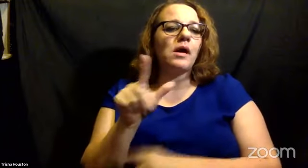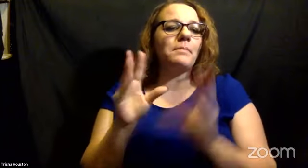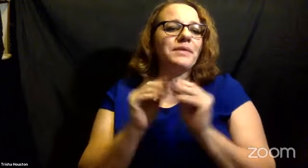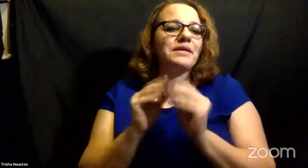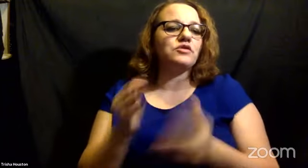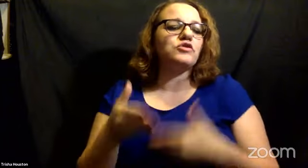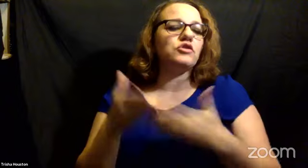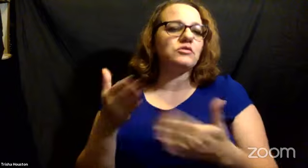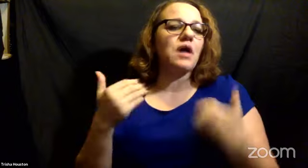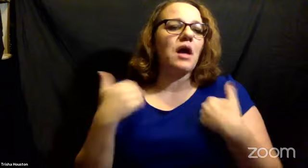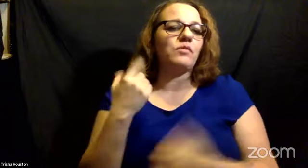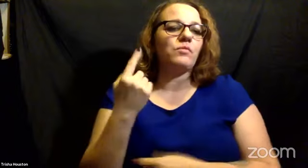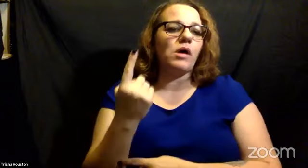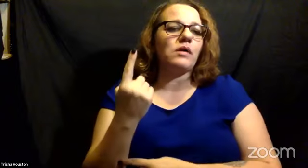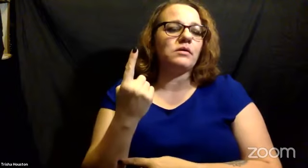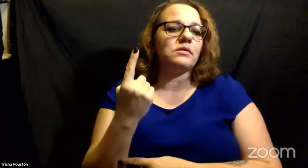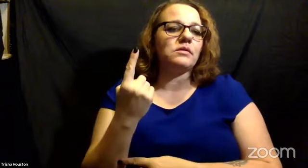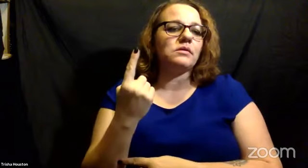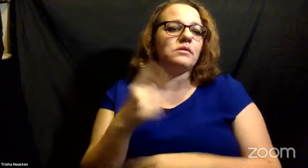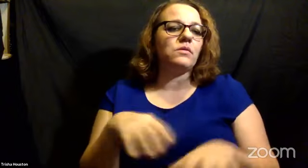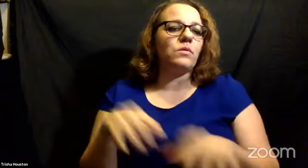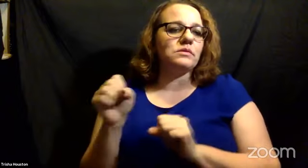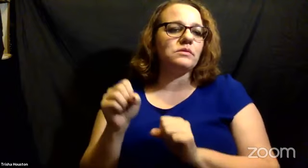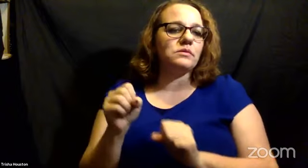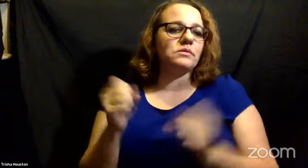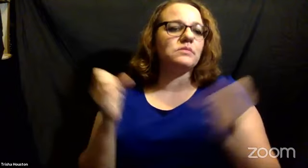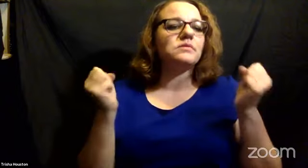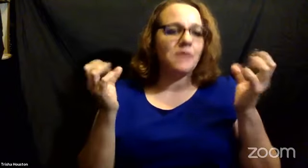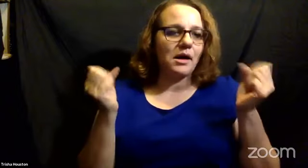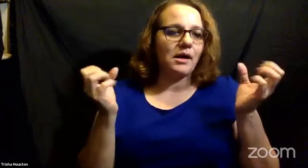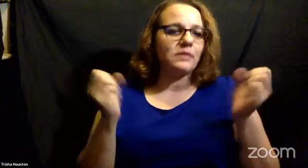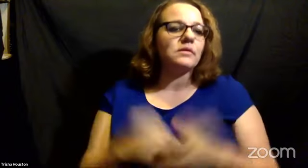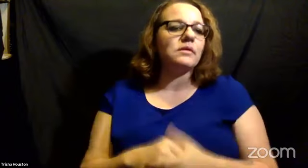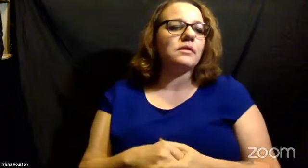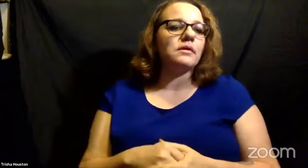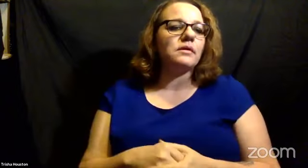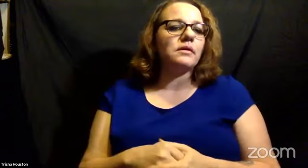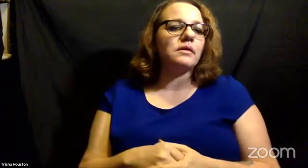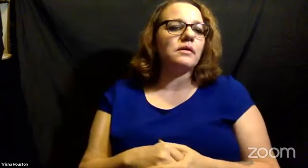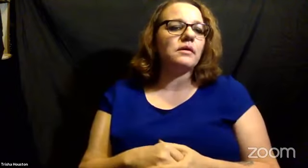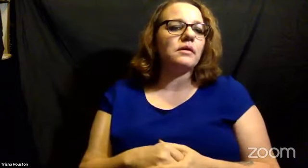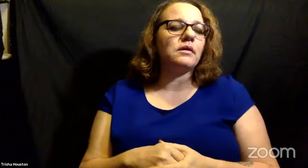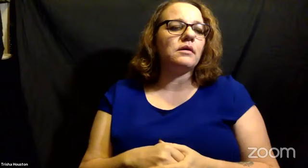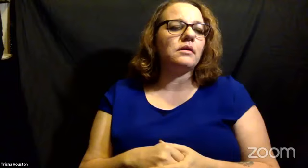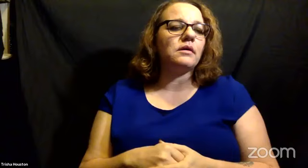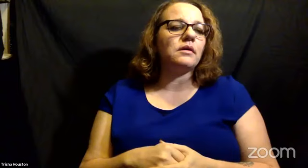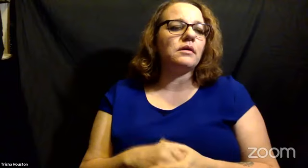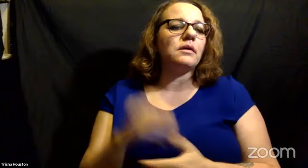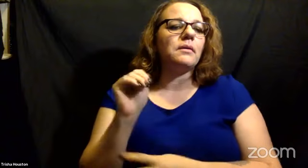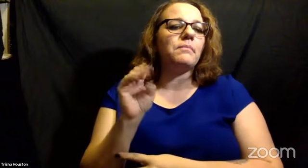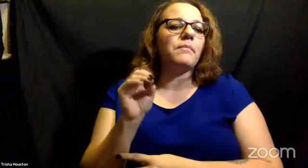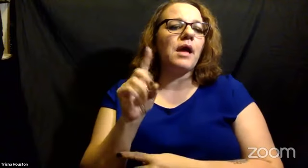Skippy is saying for virtual meetings, I would suggest having just one host signing